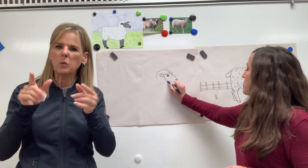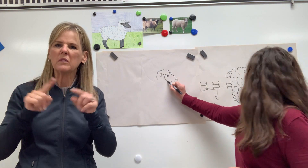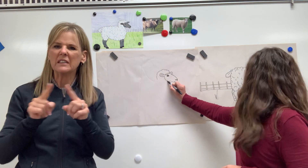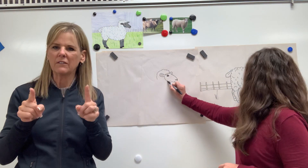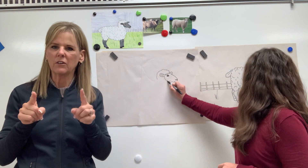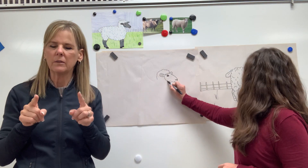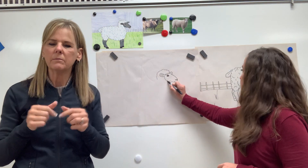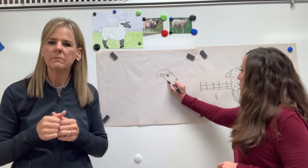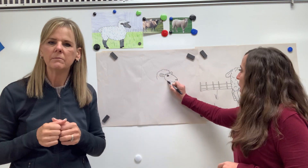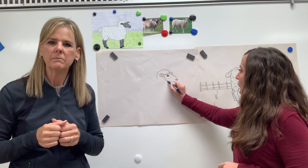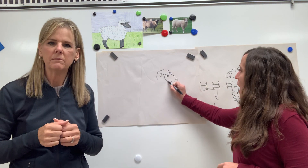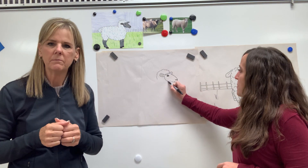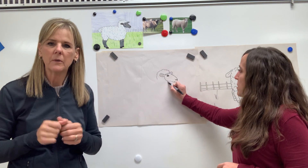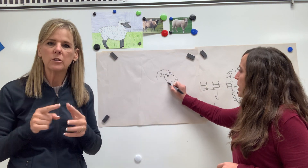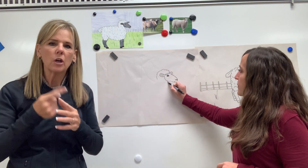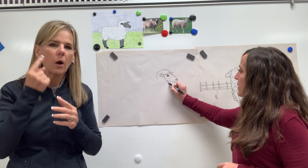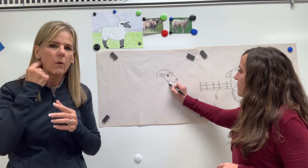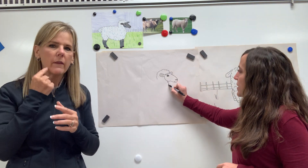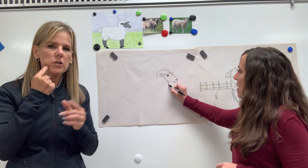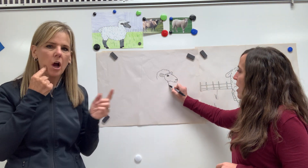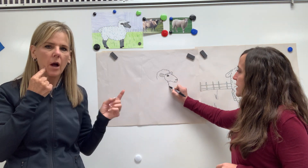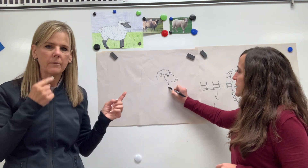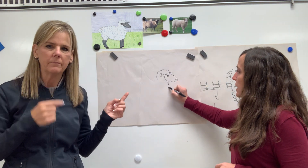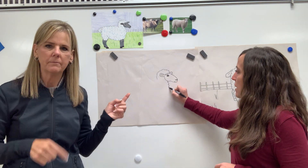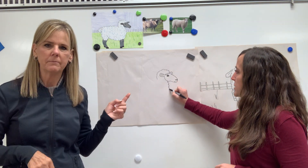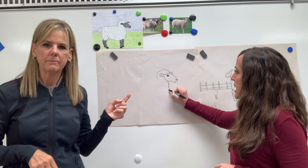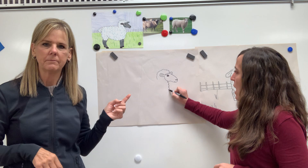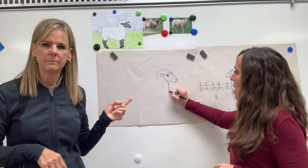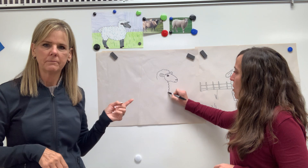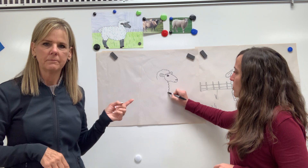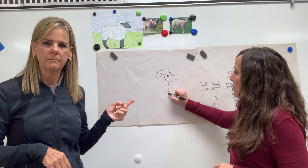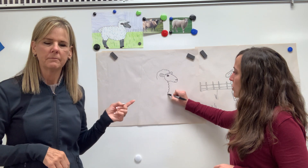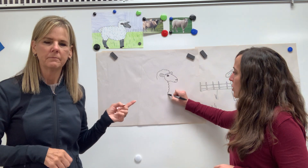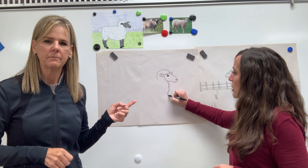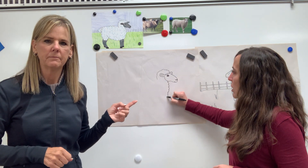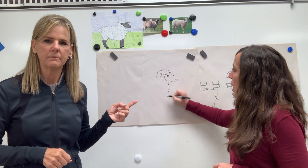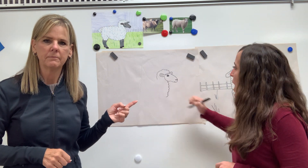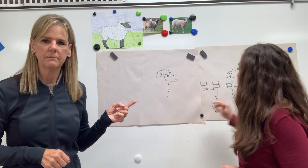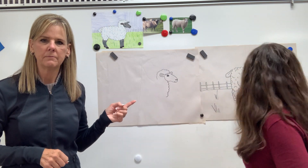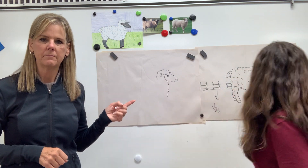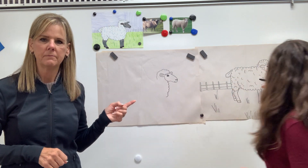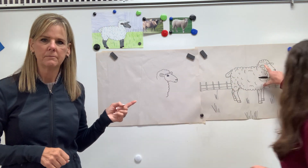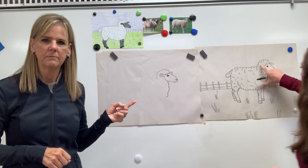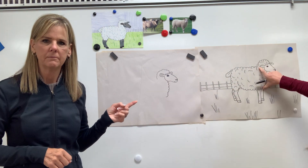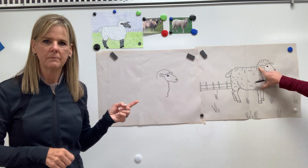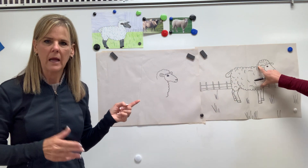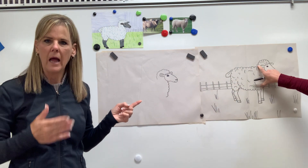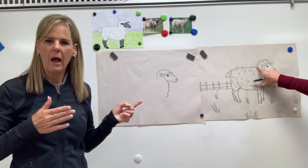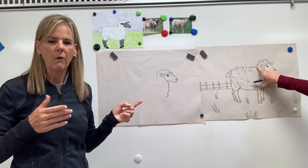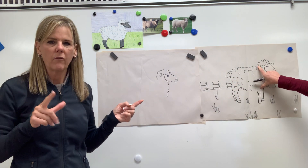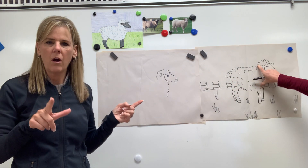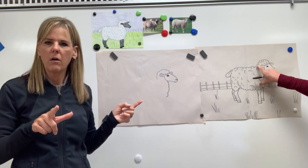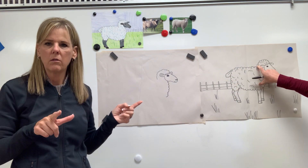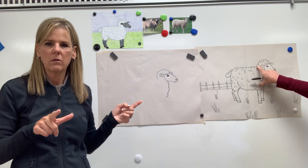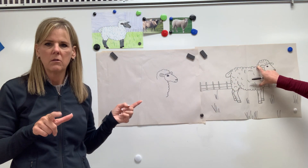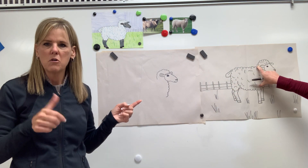this jawline. I'm gonna make fluffy lines that come down however long, however tall you want the